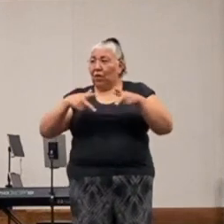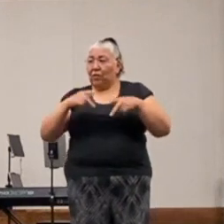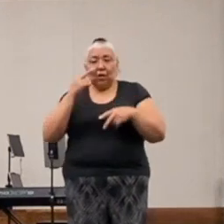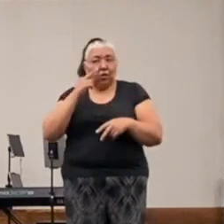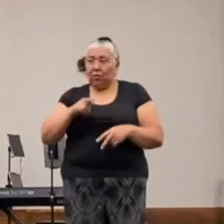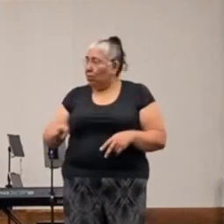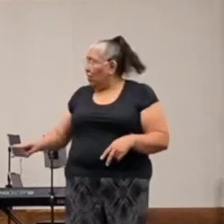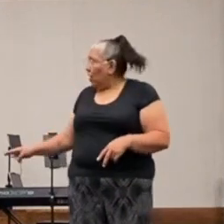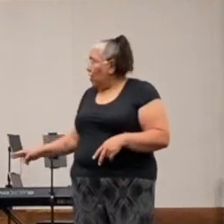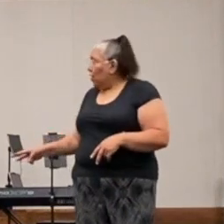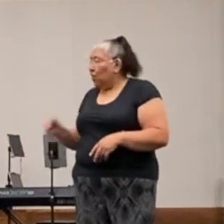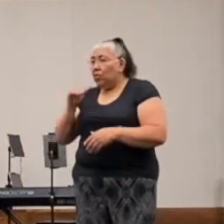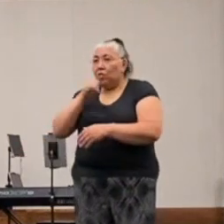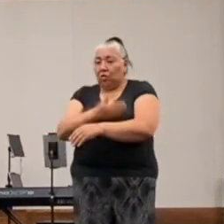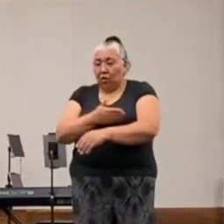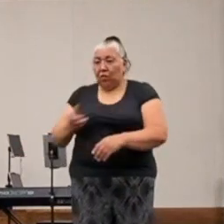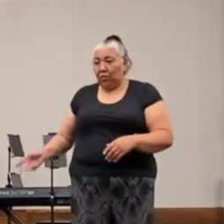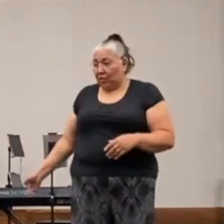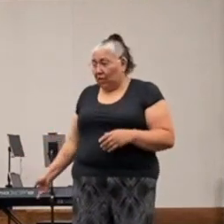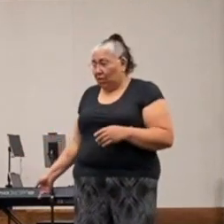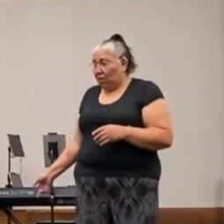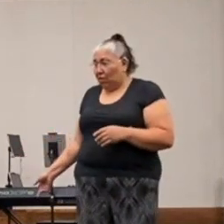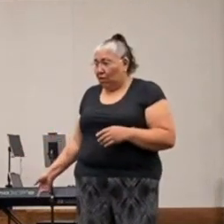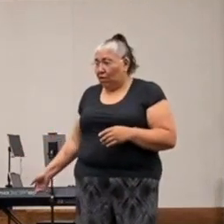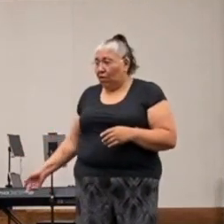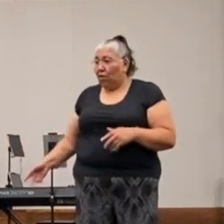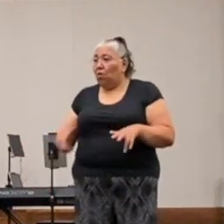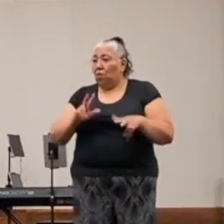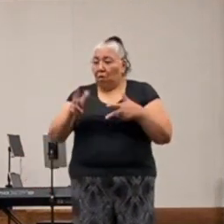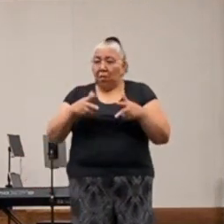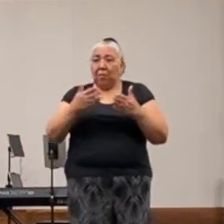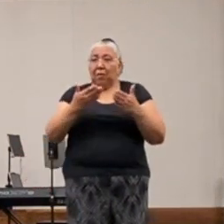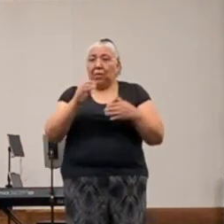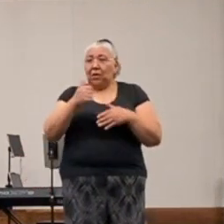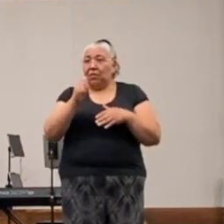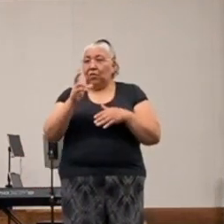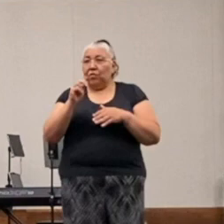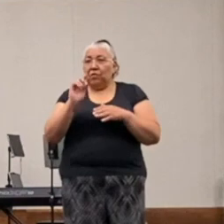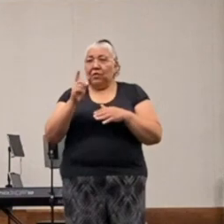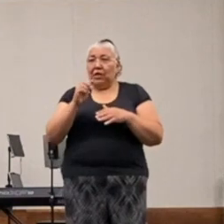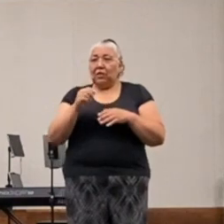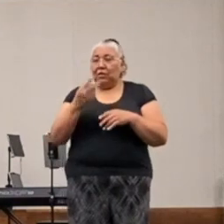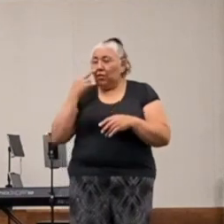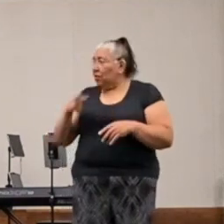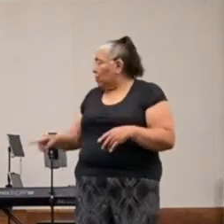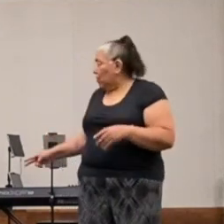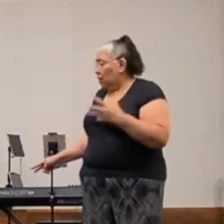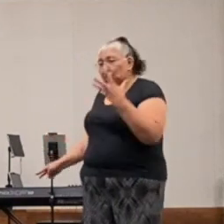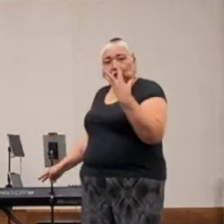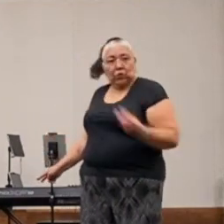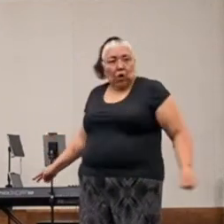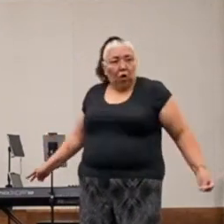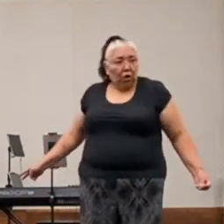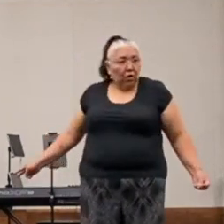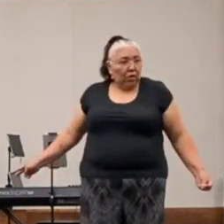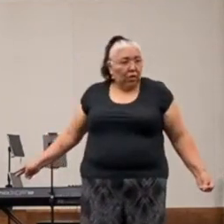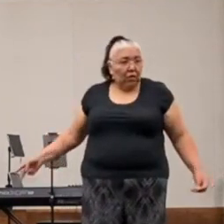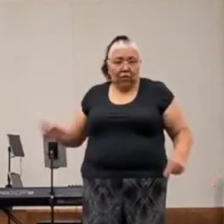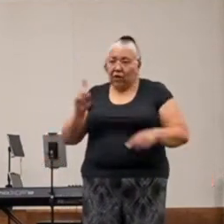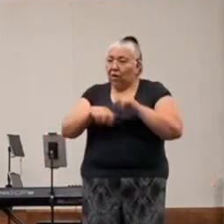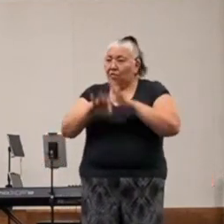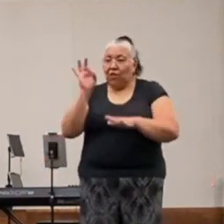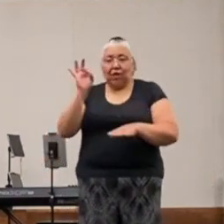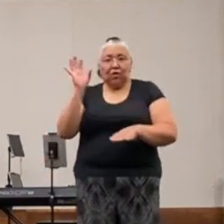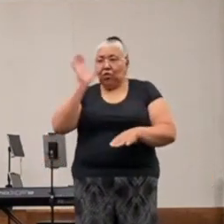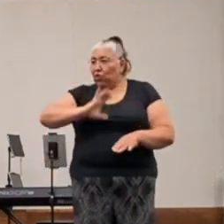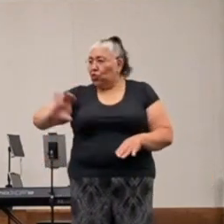looked back and their daughter was there. Walked maybe another 30 seconds, turned around, their daughter was gone. They couldn't find her.